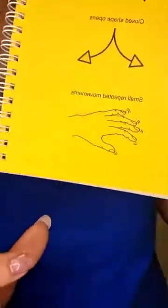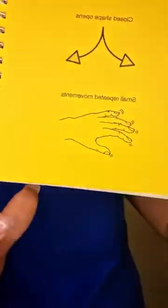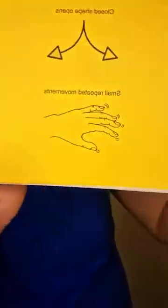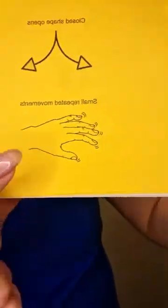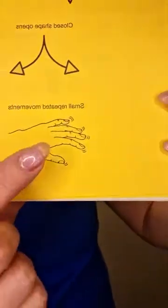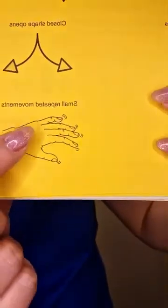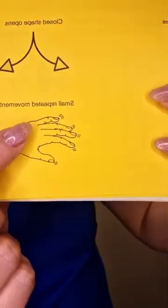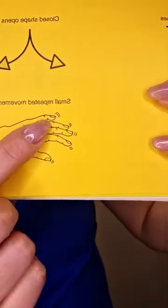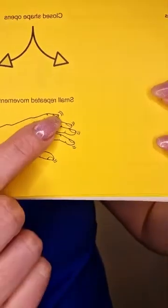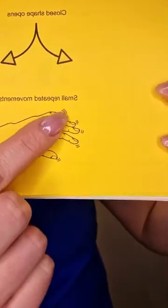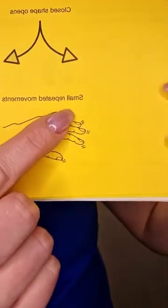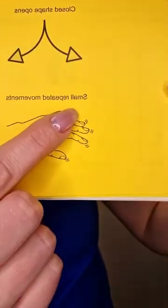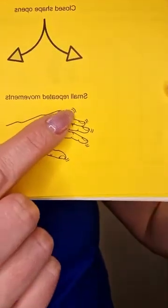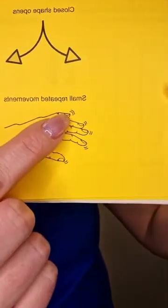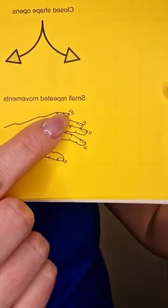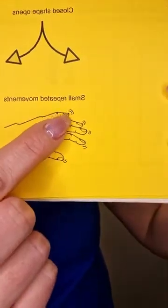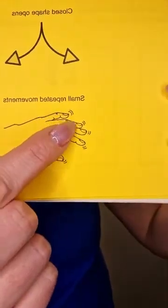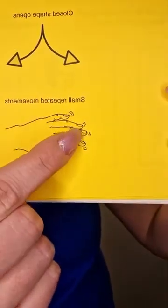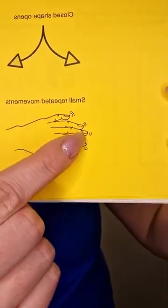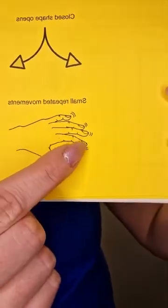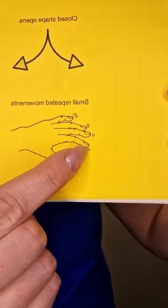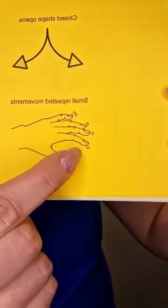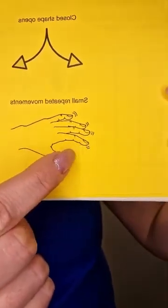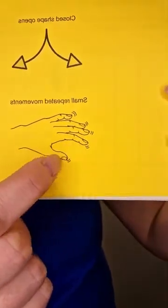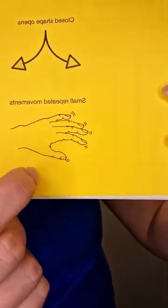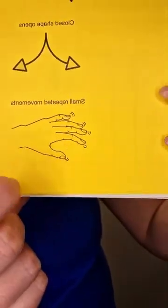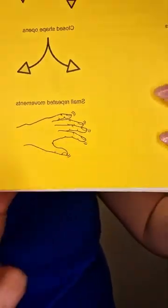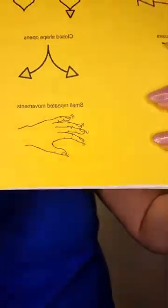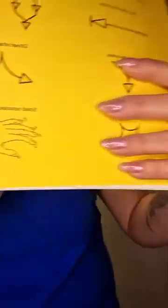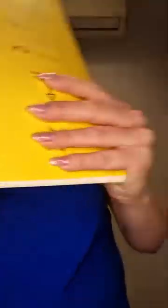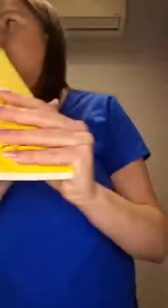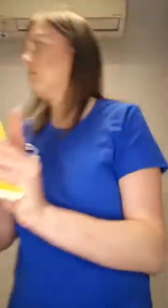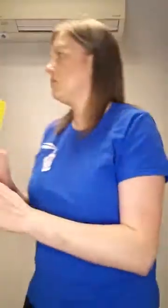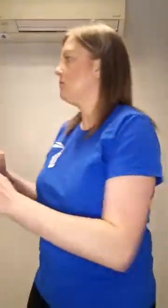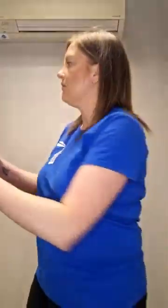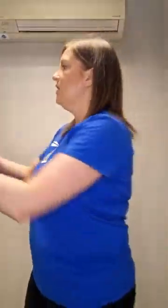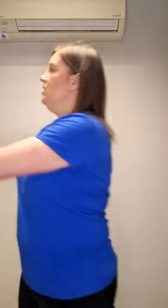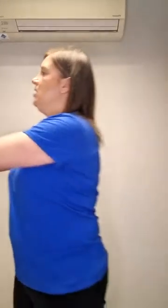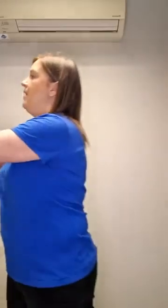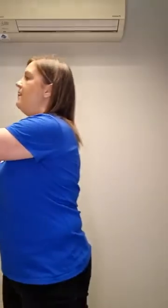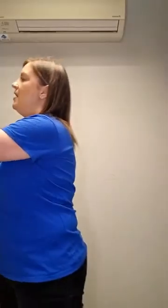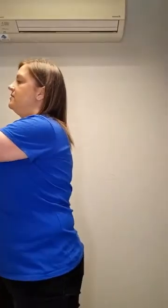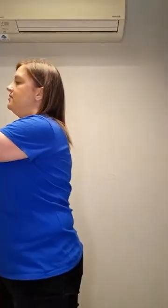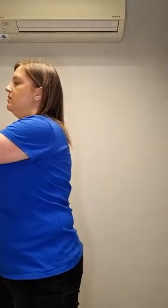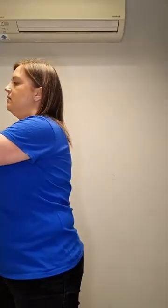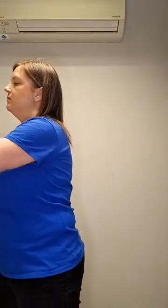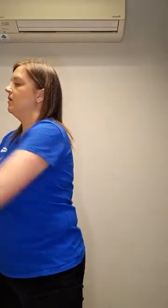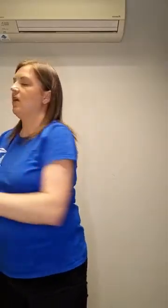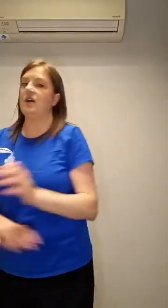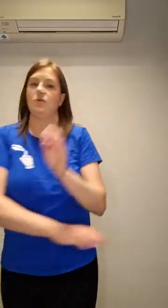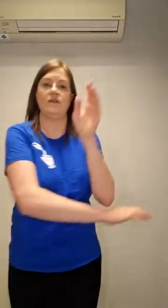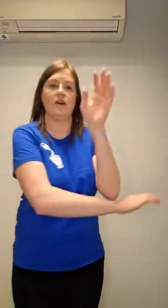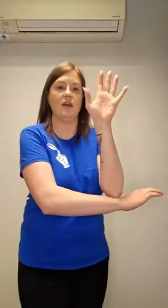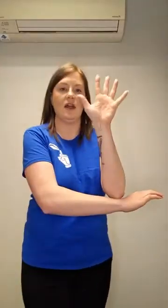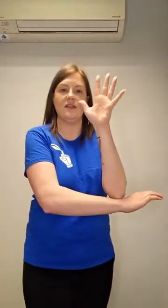you can see it, is the little vibrating lines that you'll see. And that's where your hand will quiver, like in the